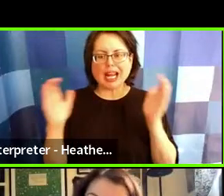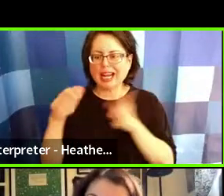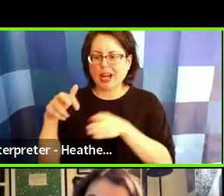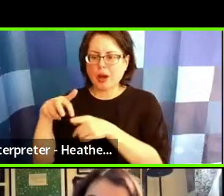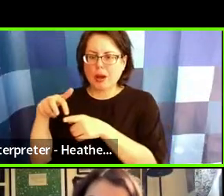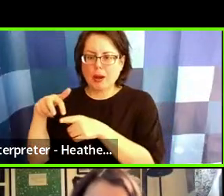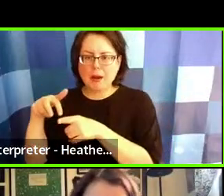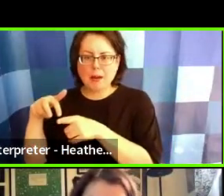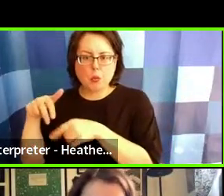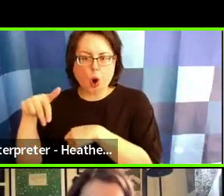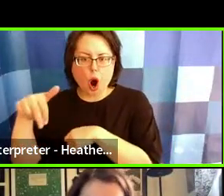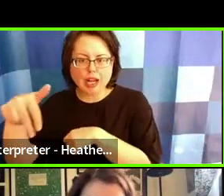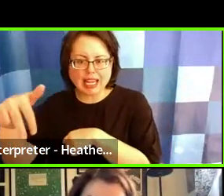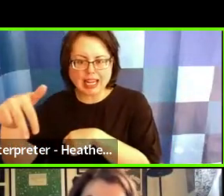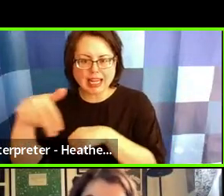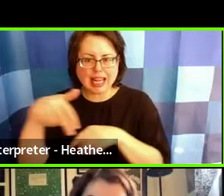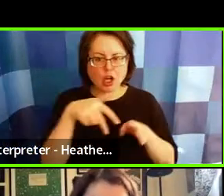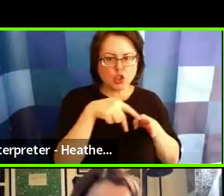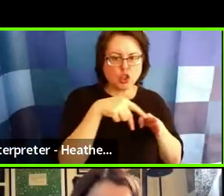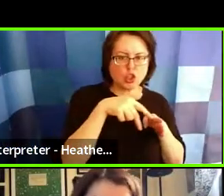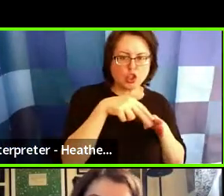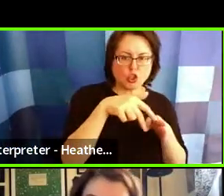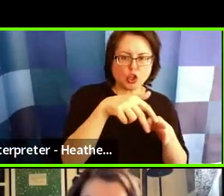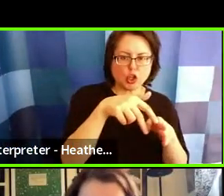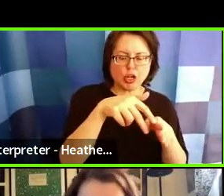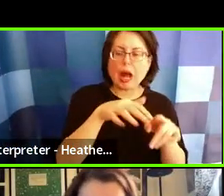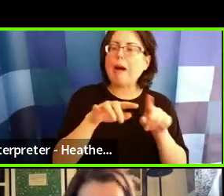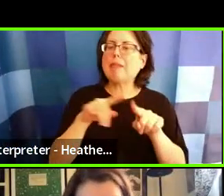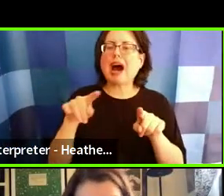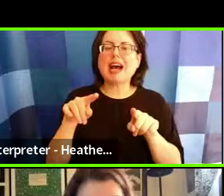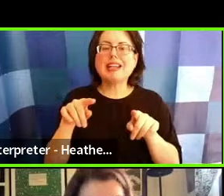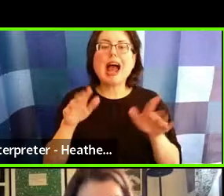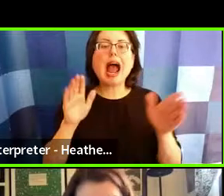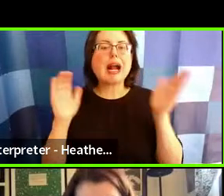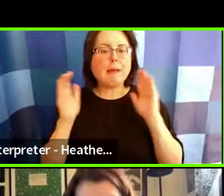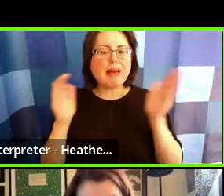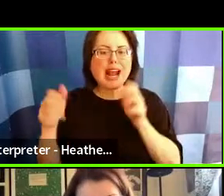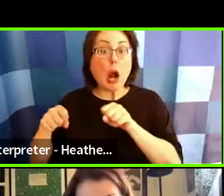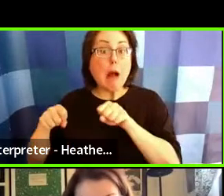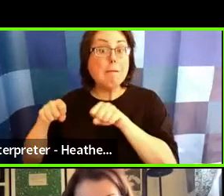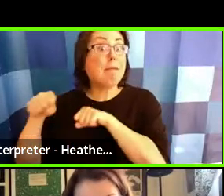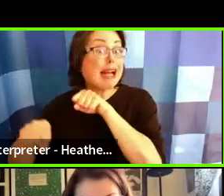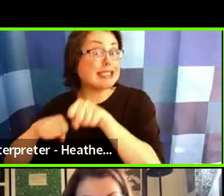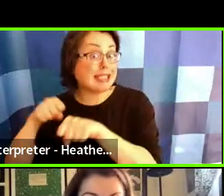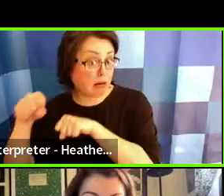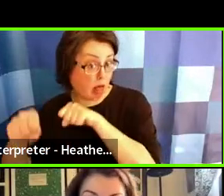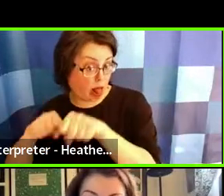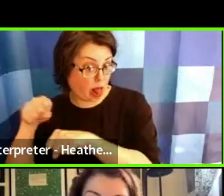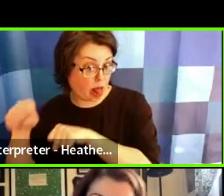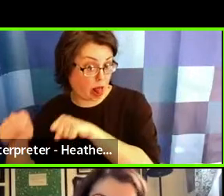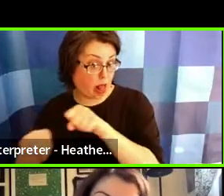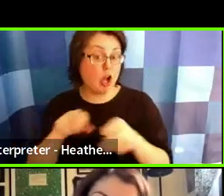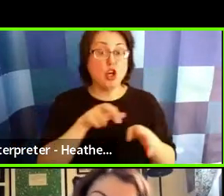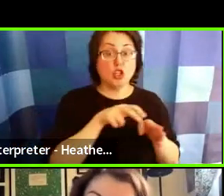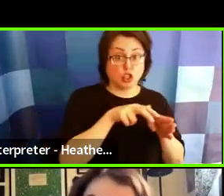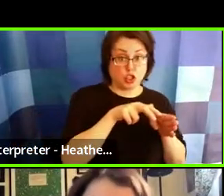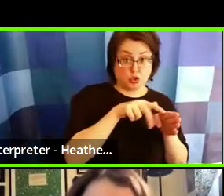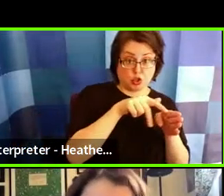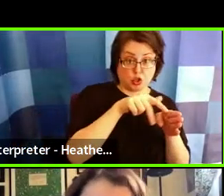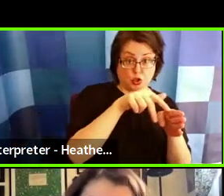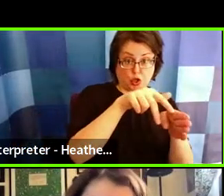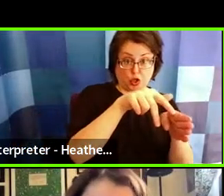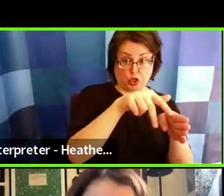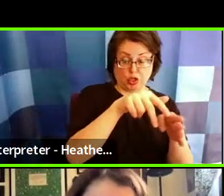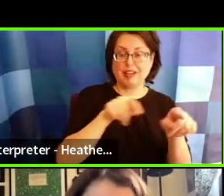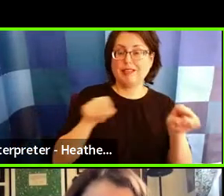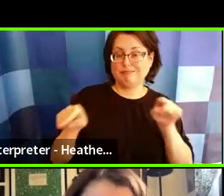to bicycles. And bicycles do, on average, get into the 20 to 30 mile range. So this is less